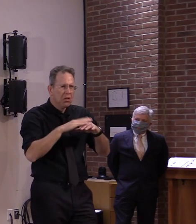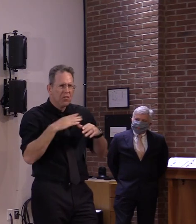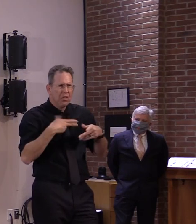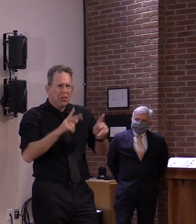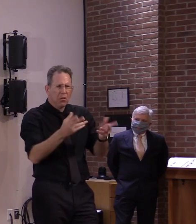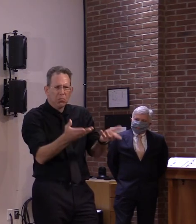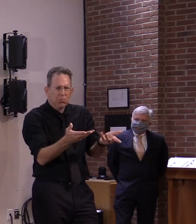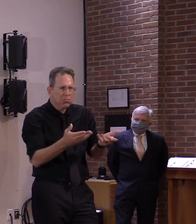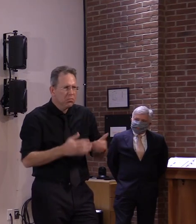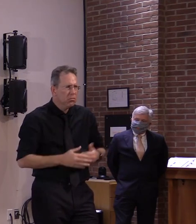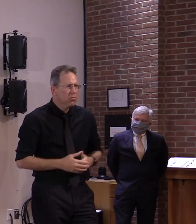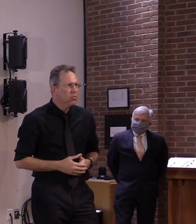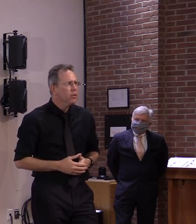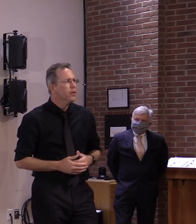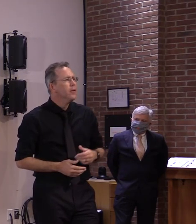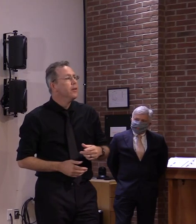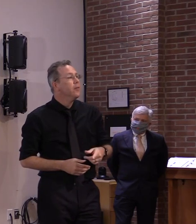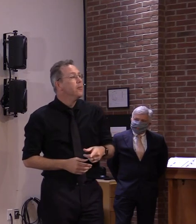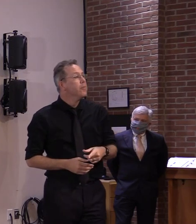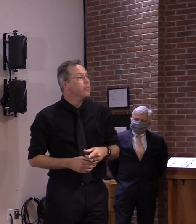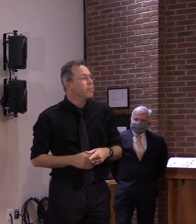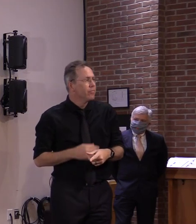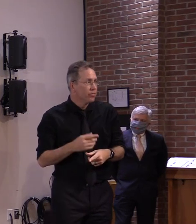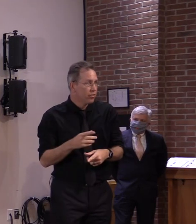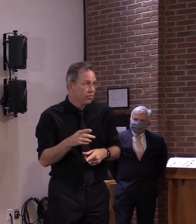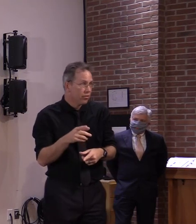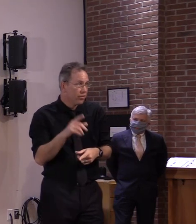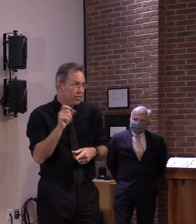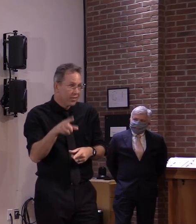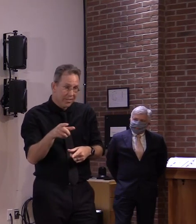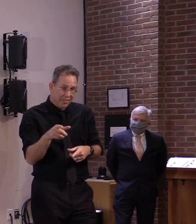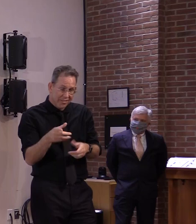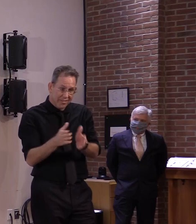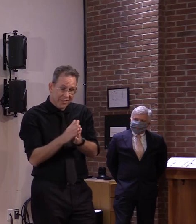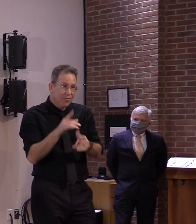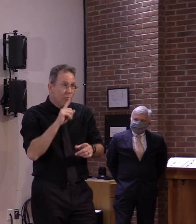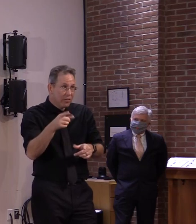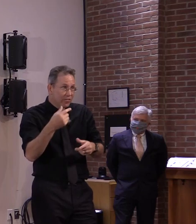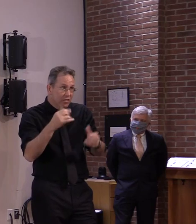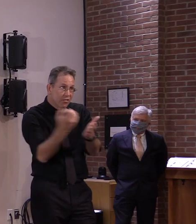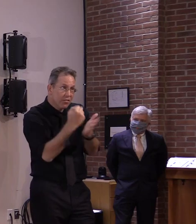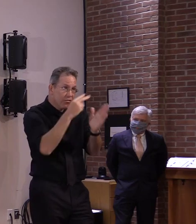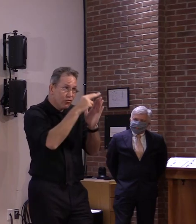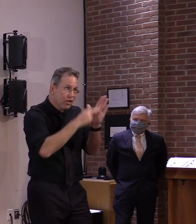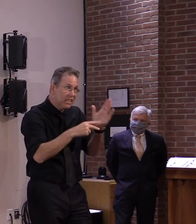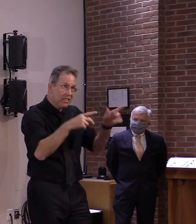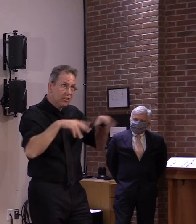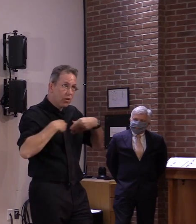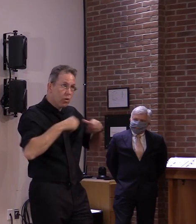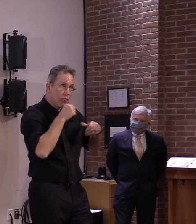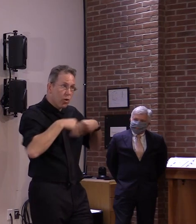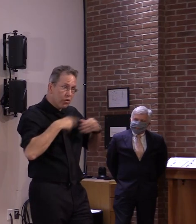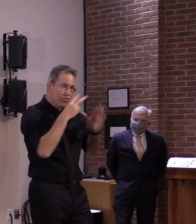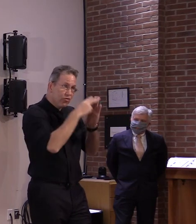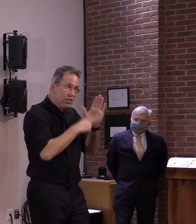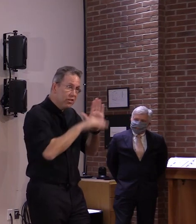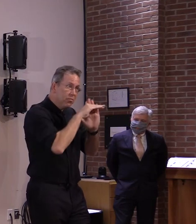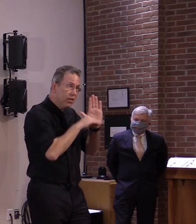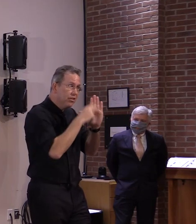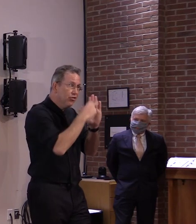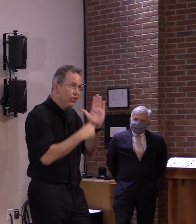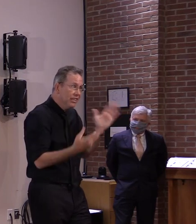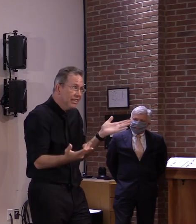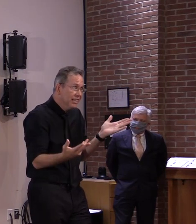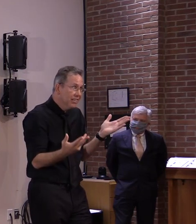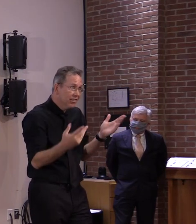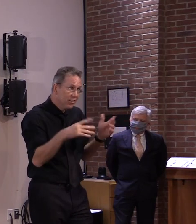the policy on the Agency of Commerce and Community Development page restricting